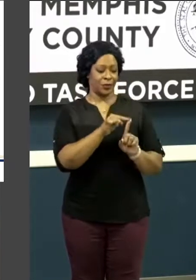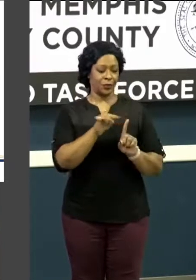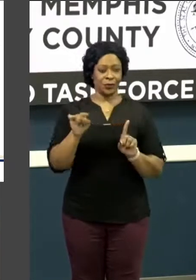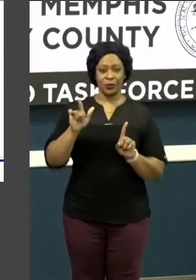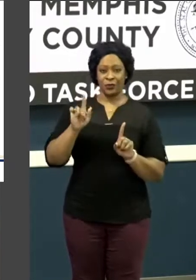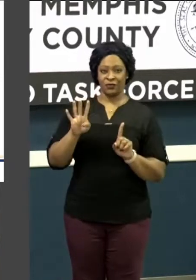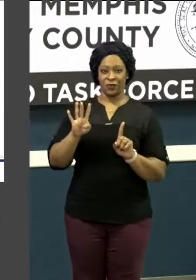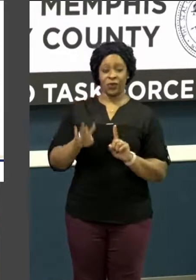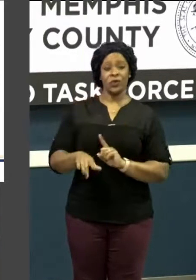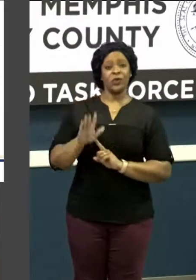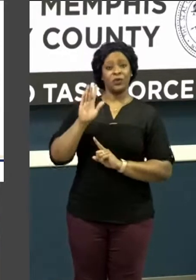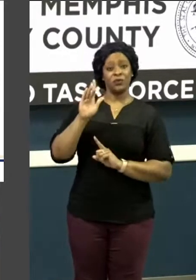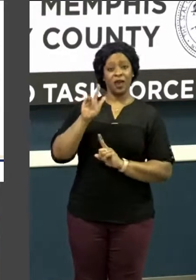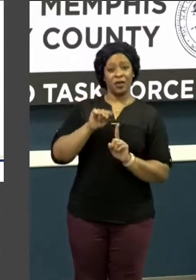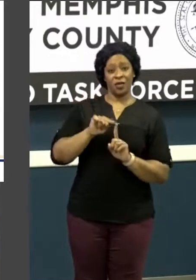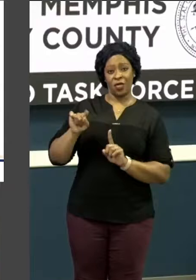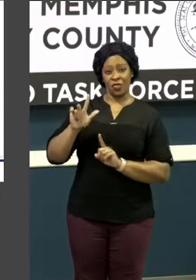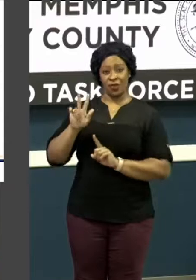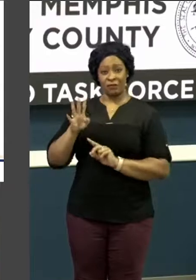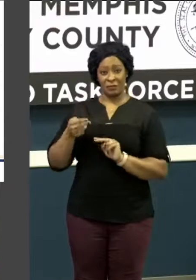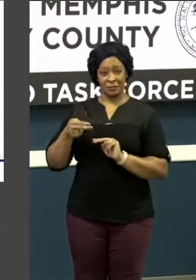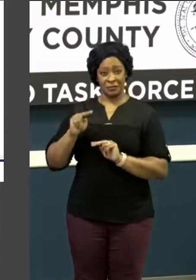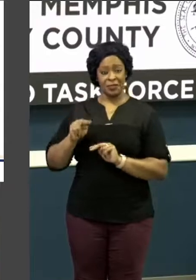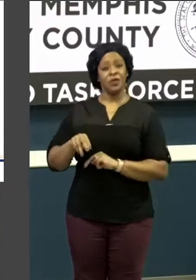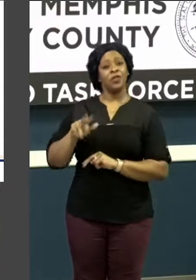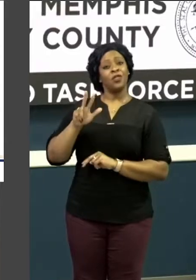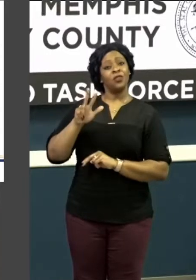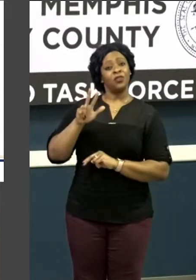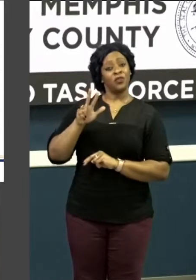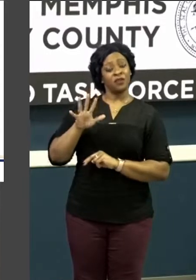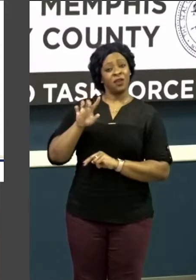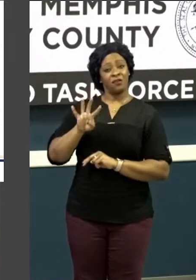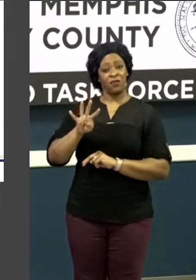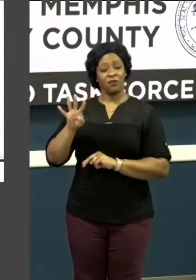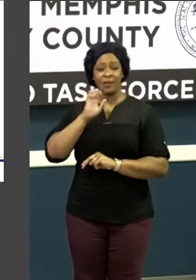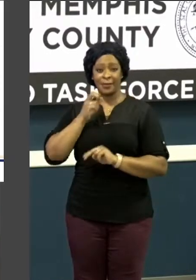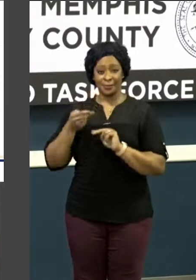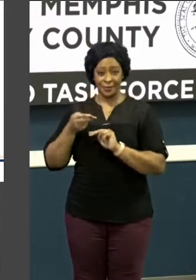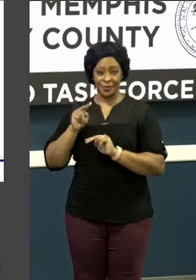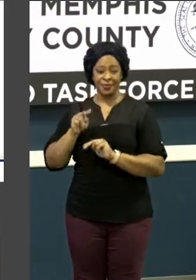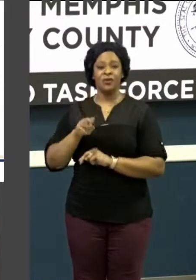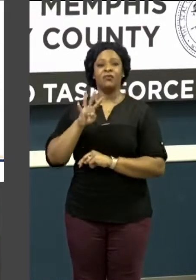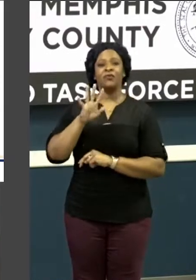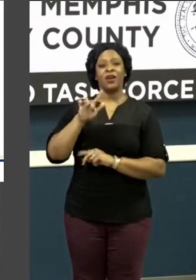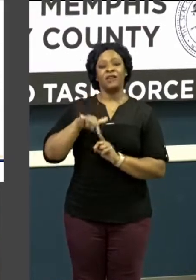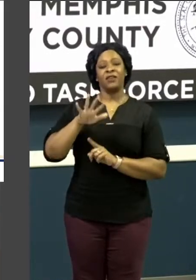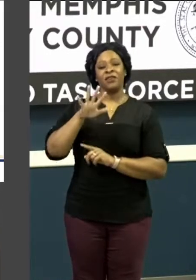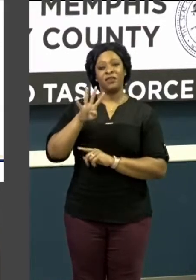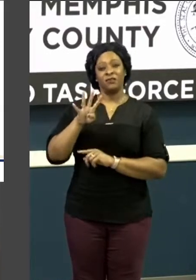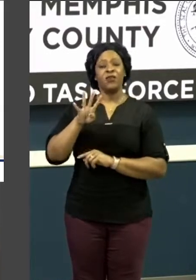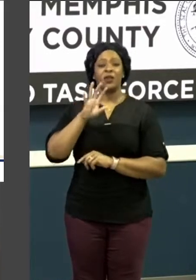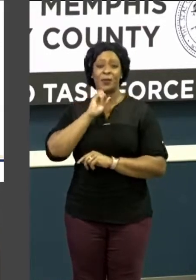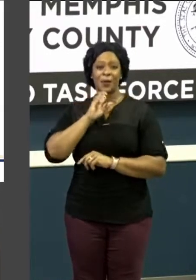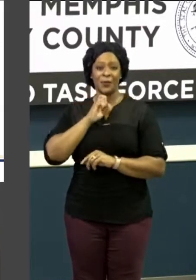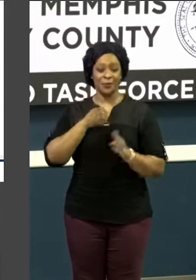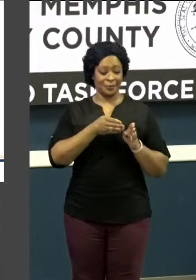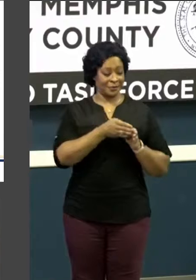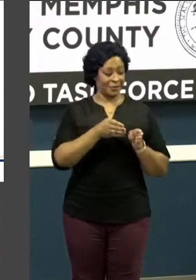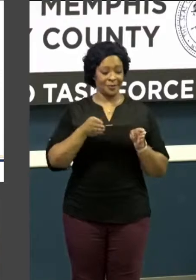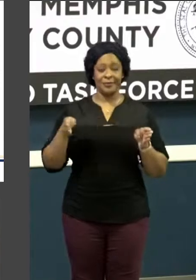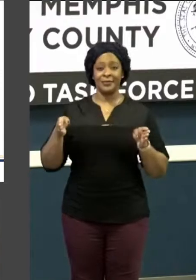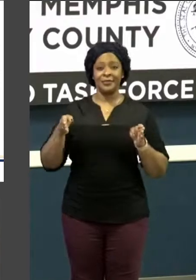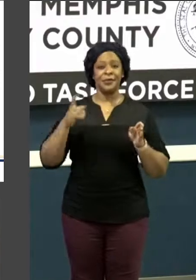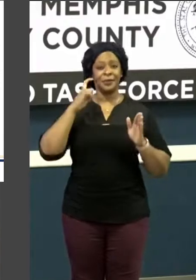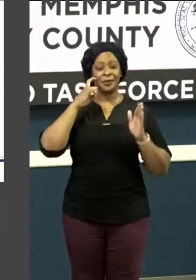24-year-olds, 25 to 34-year-olds, 35 to 44-year-olds, and 45 to 54-year-olds. But the cases